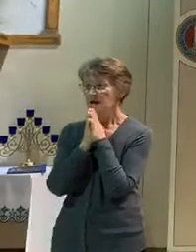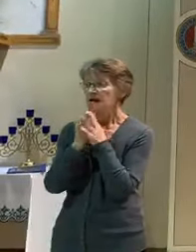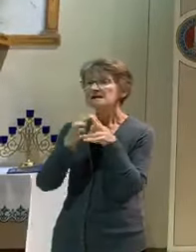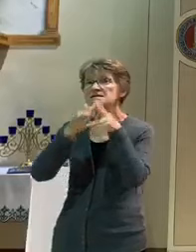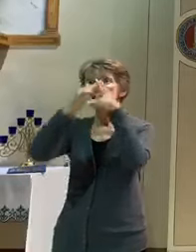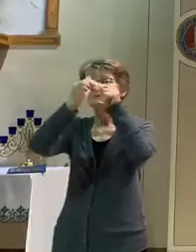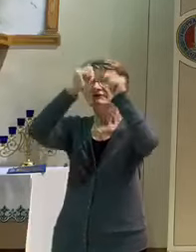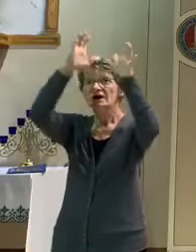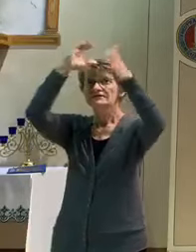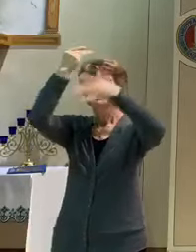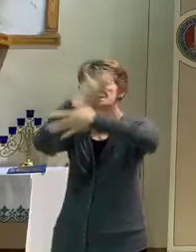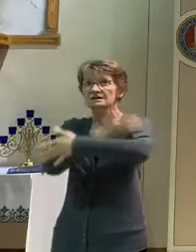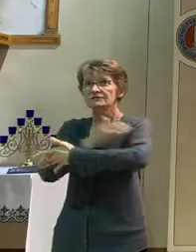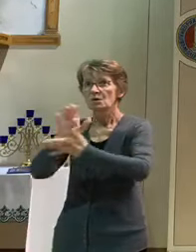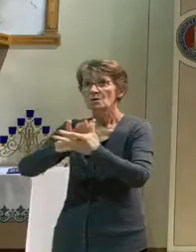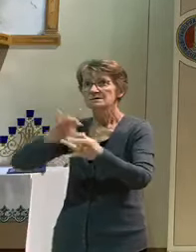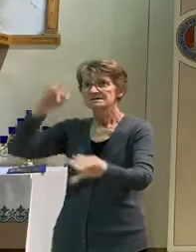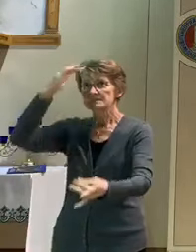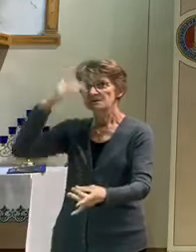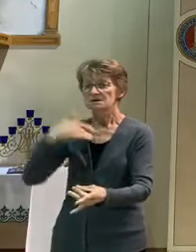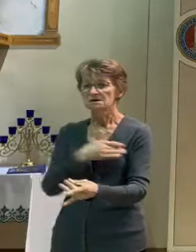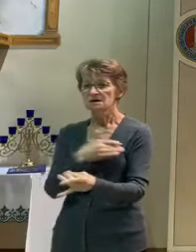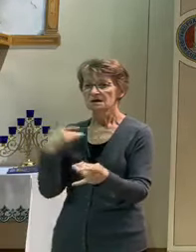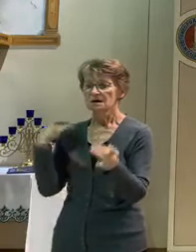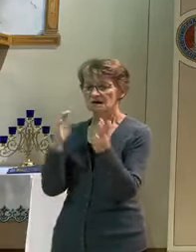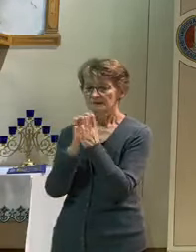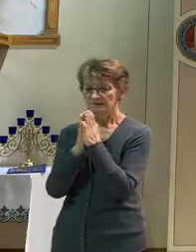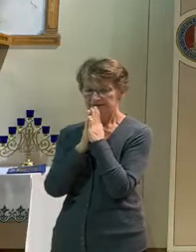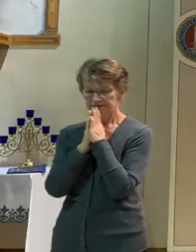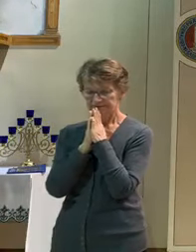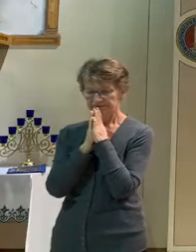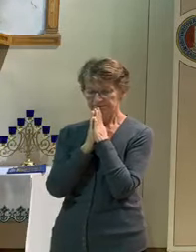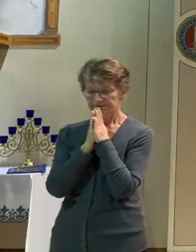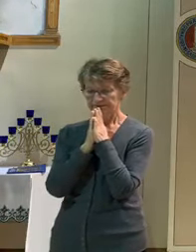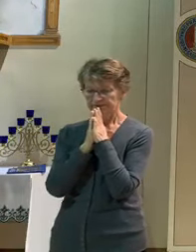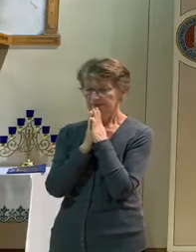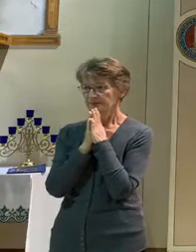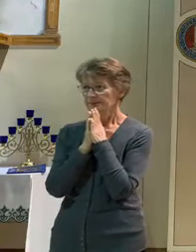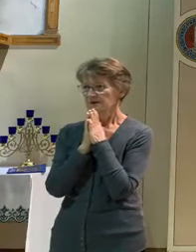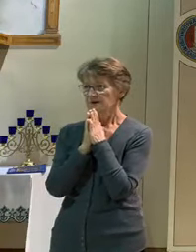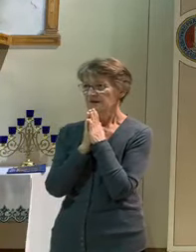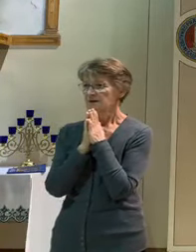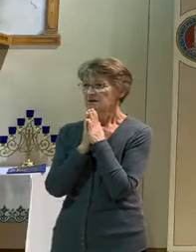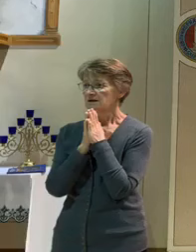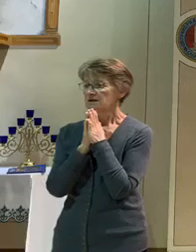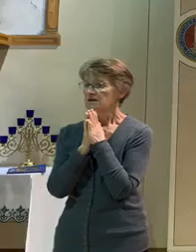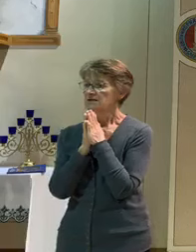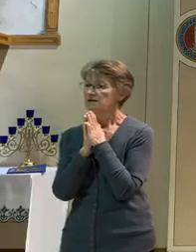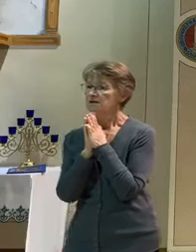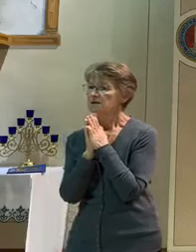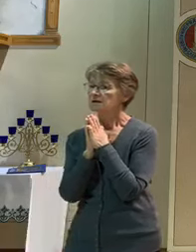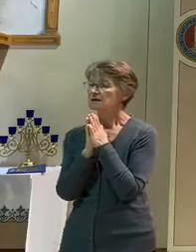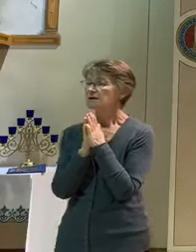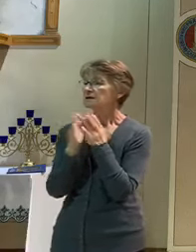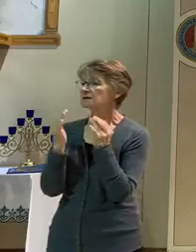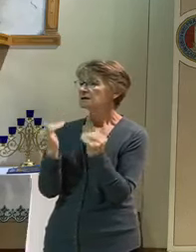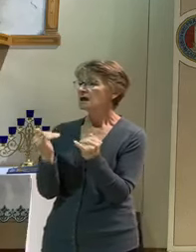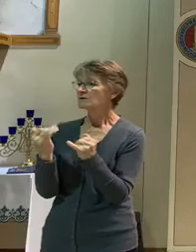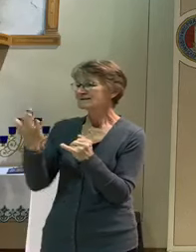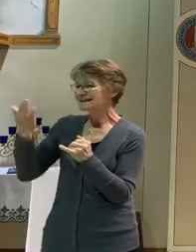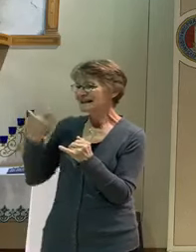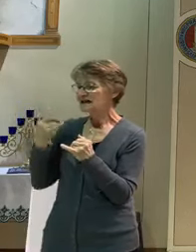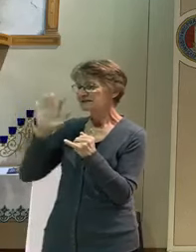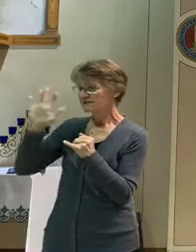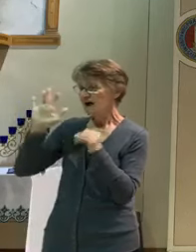In the name of the Father, and of the Son, and of the Holy Spirit. Amen. Over the last